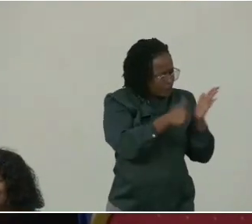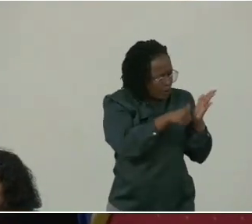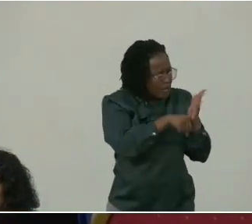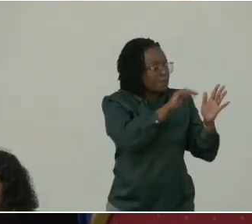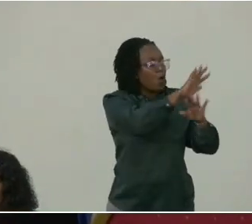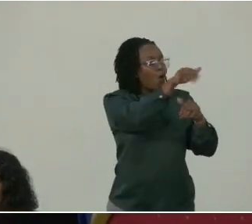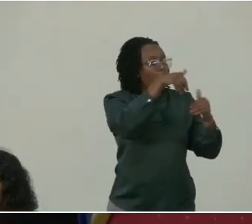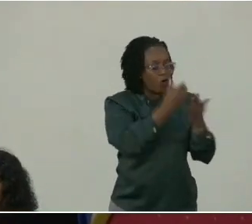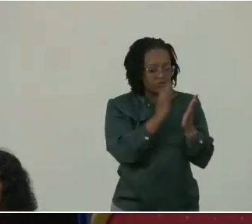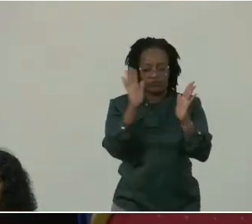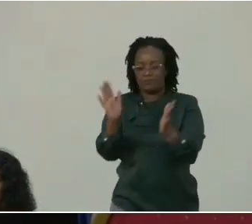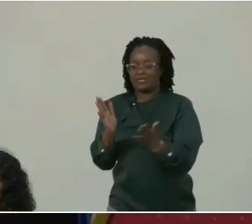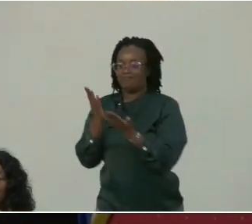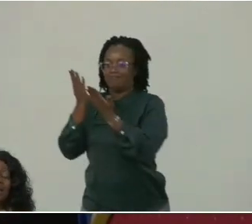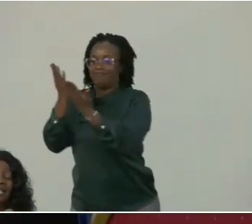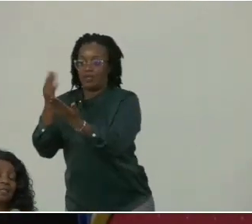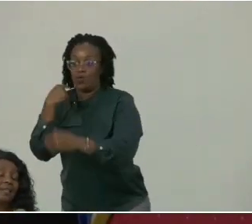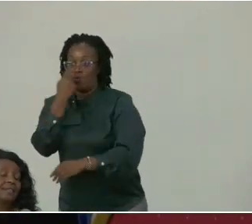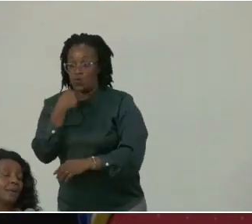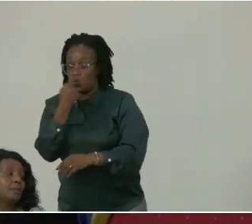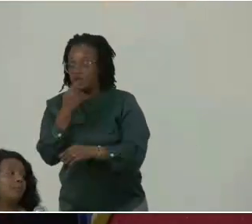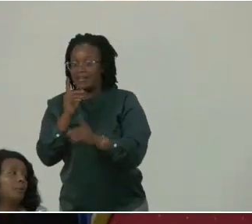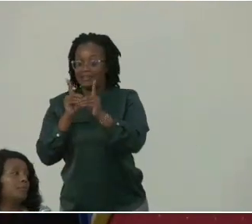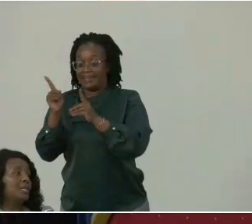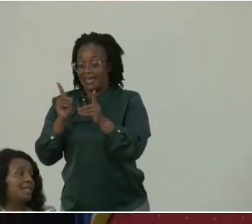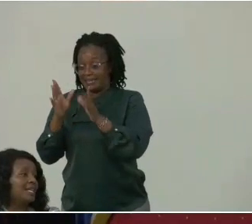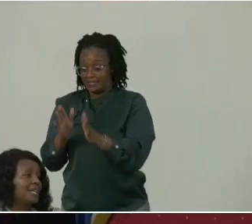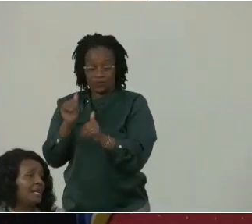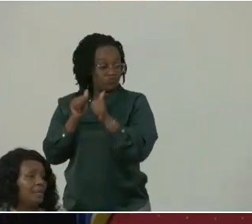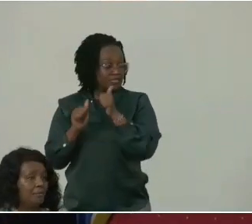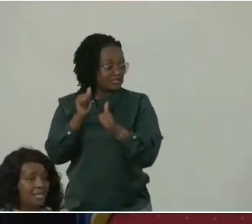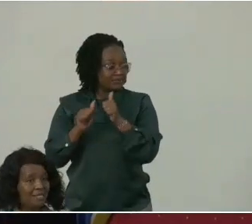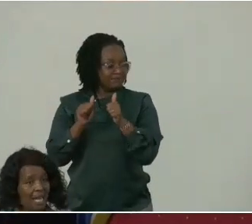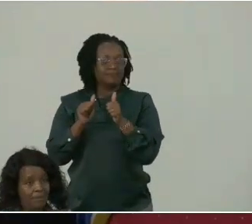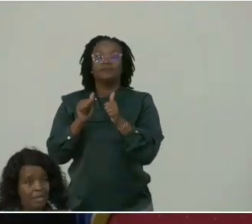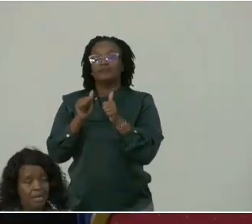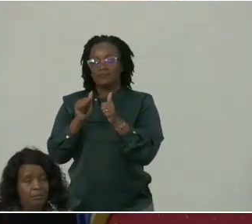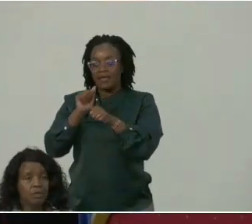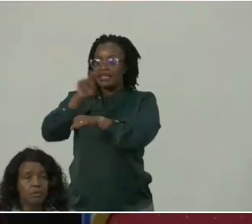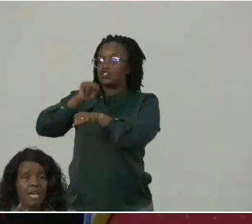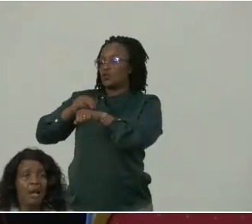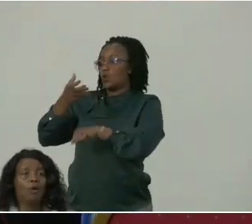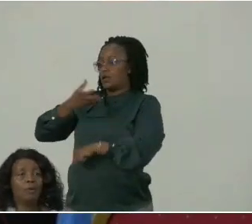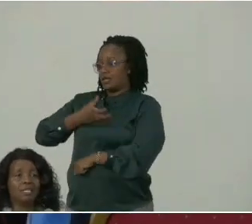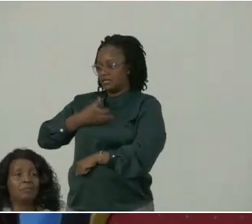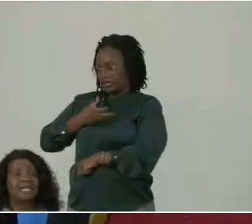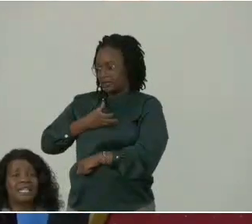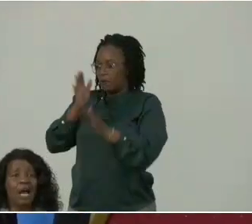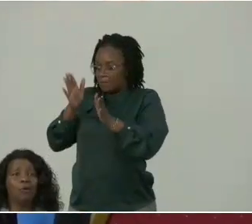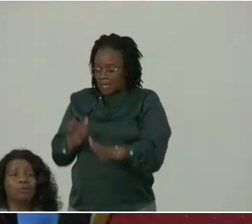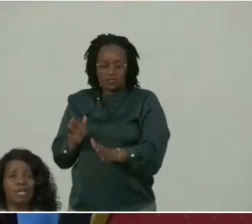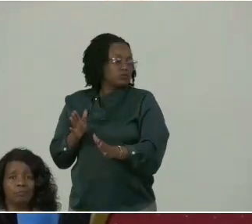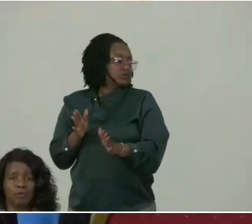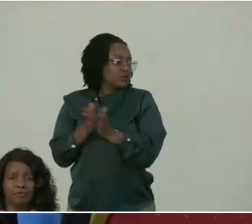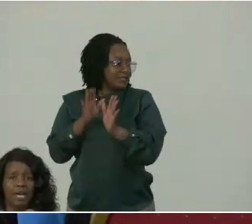Mr. Hassan. And we sit at the same table with Mr. Hassan many, many times because we are always debating